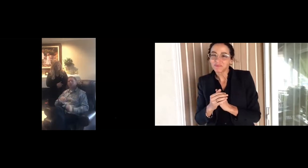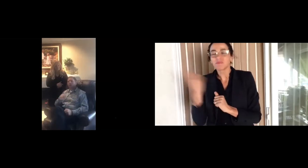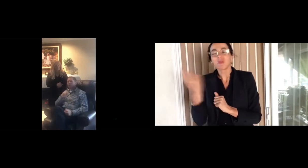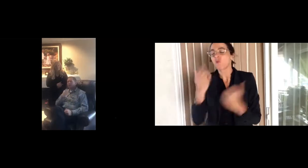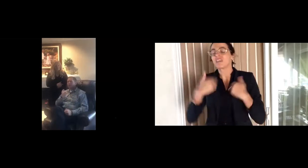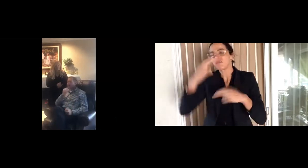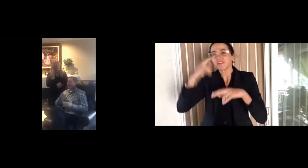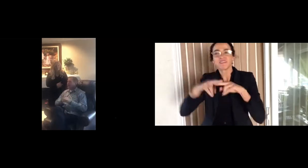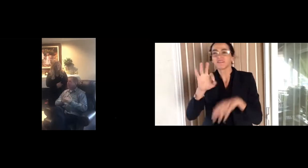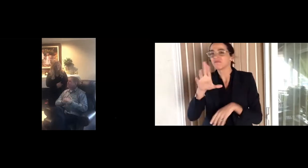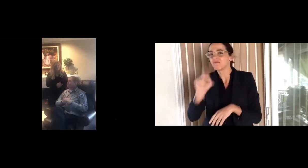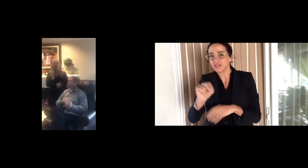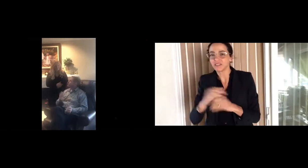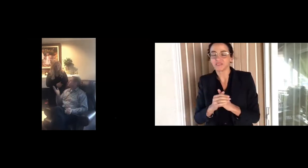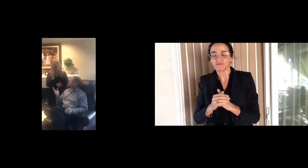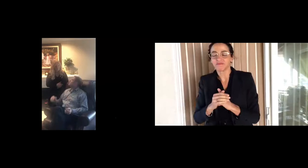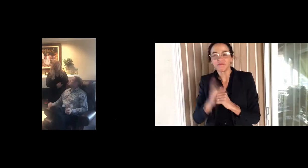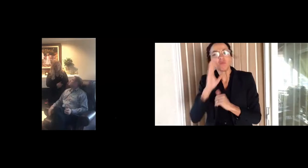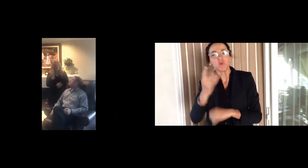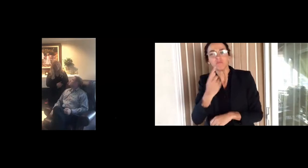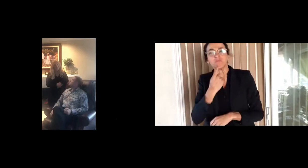So I'm gonna miss that.